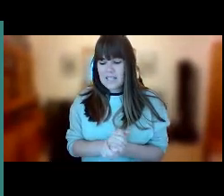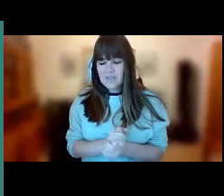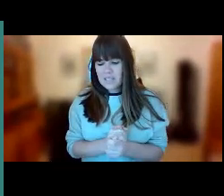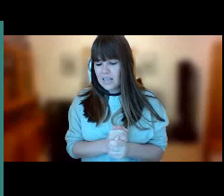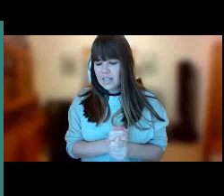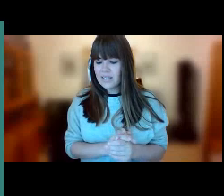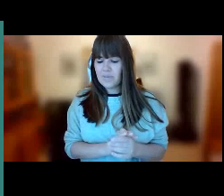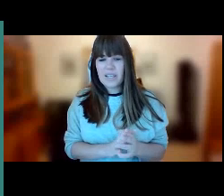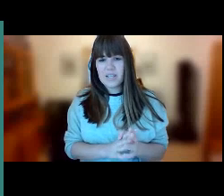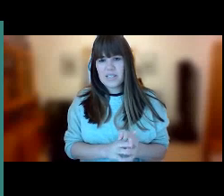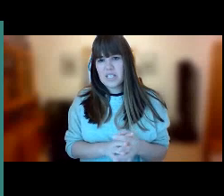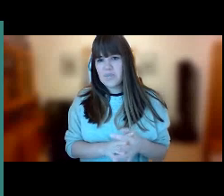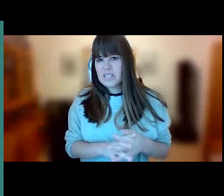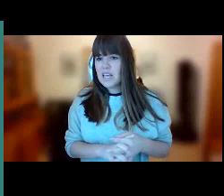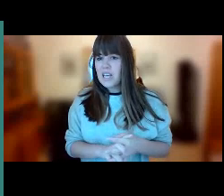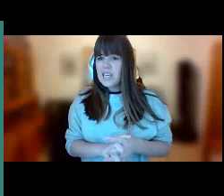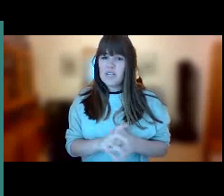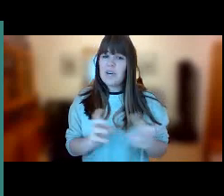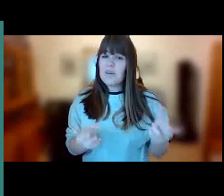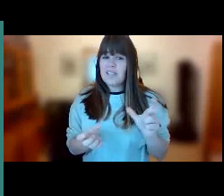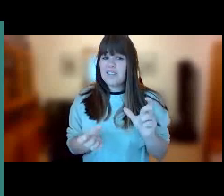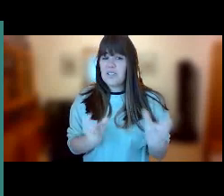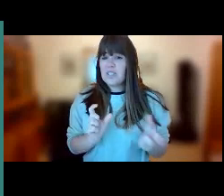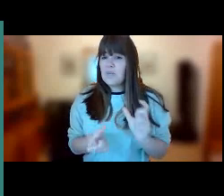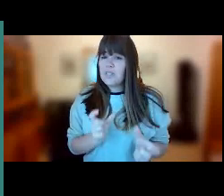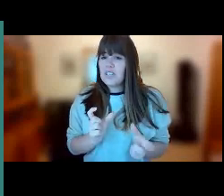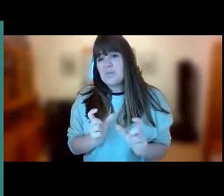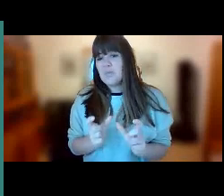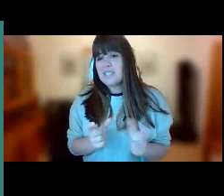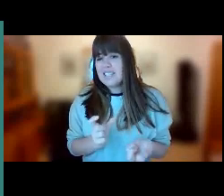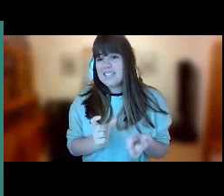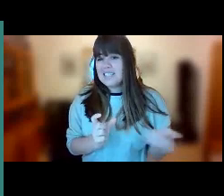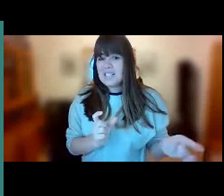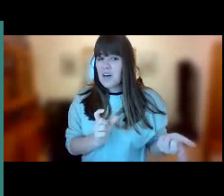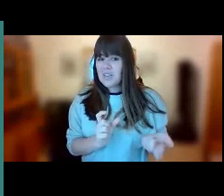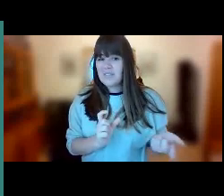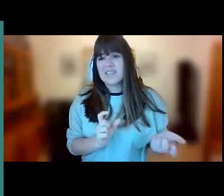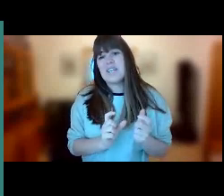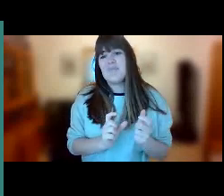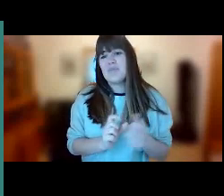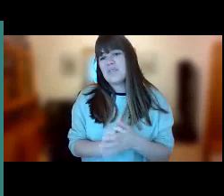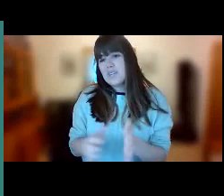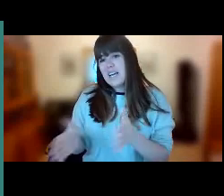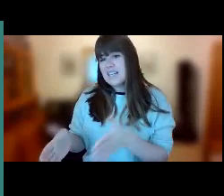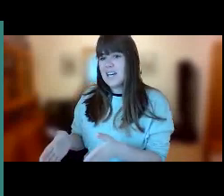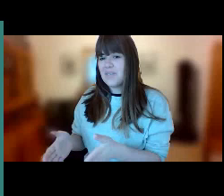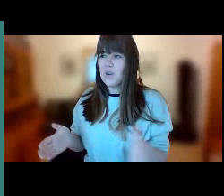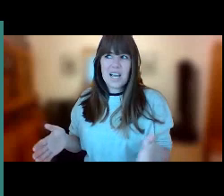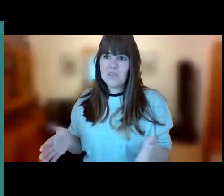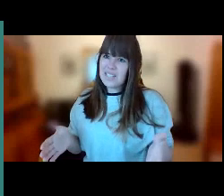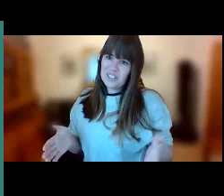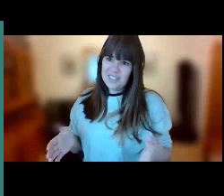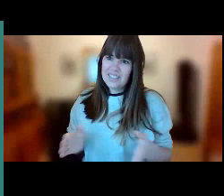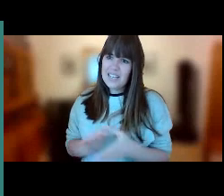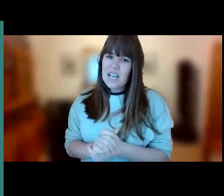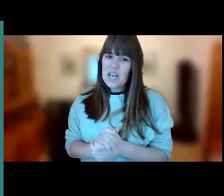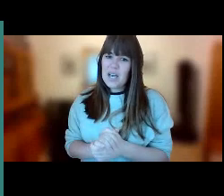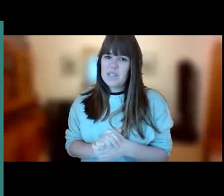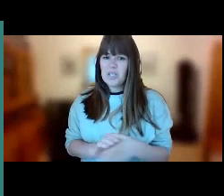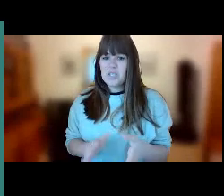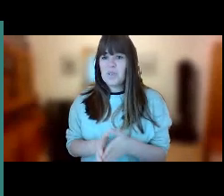be sensitive and to make those adjustments. So it might be that just a small adjustment was needed in staffing, for example, that for that set 1 hour